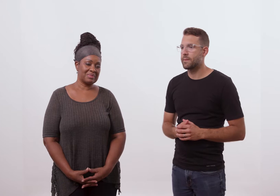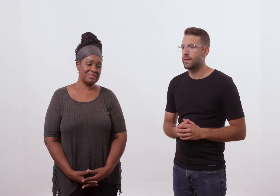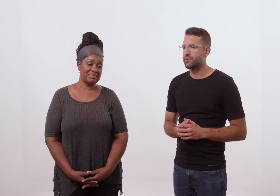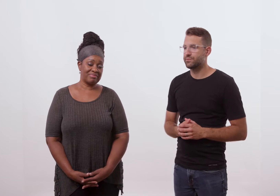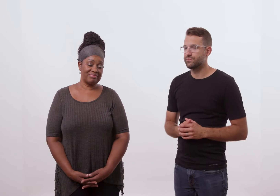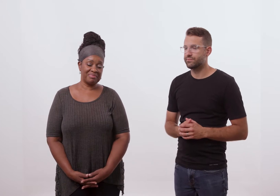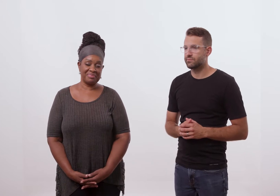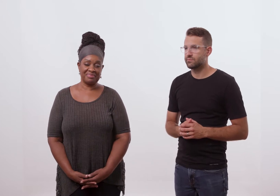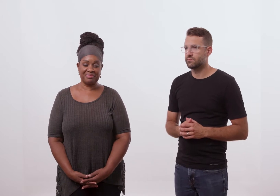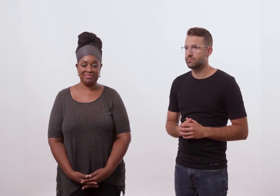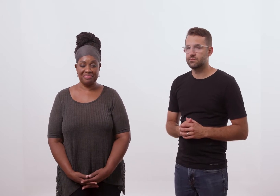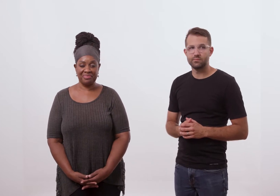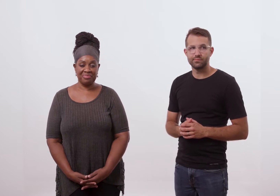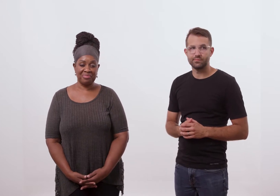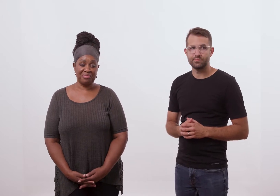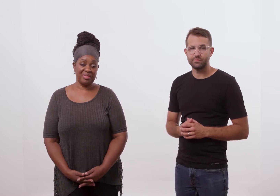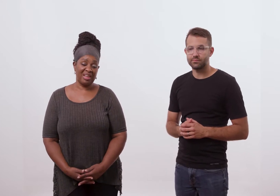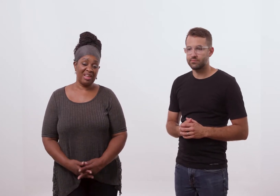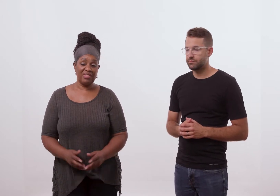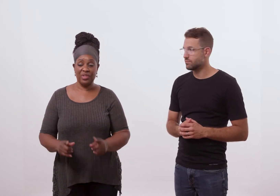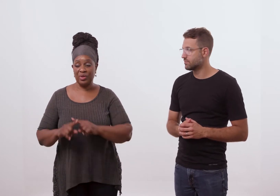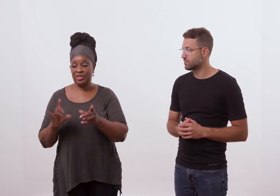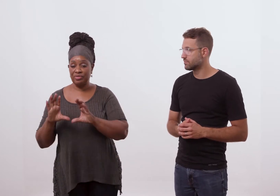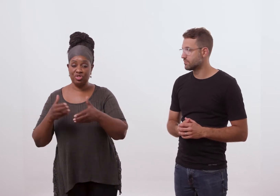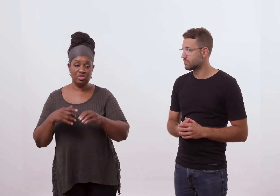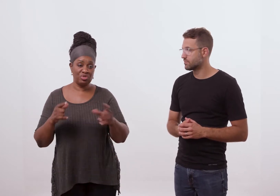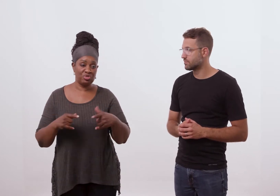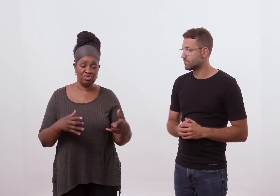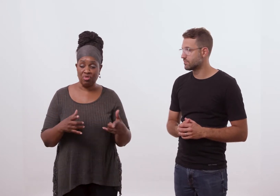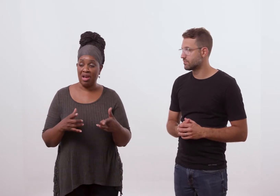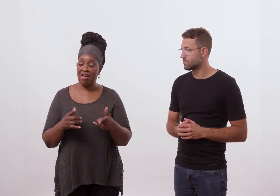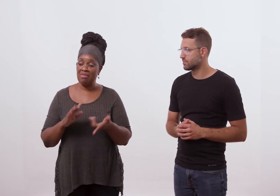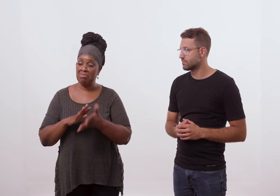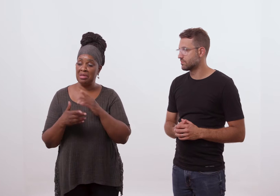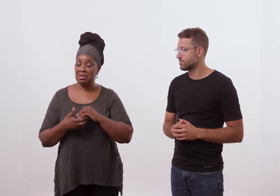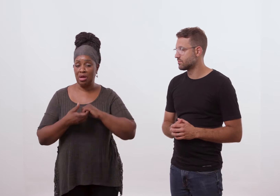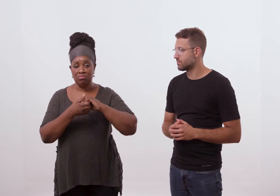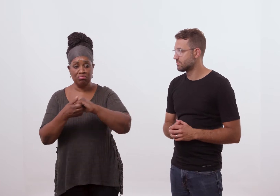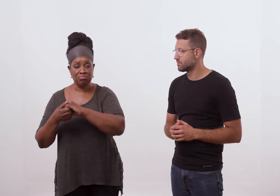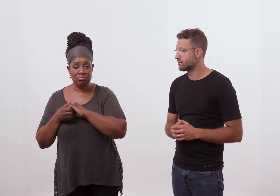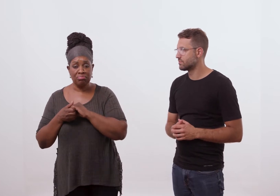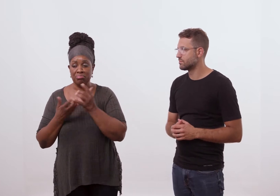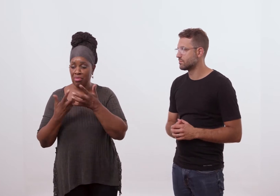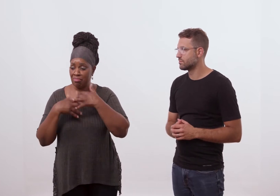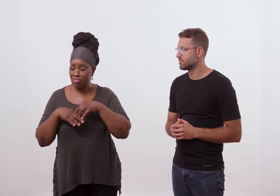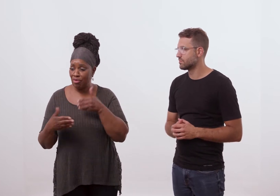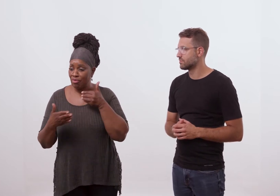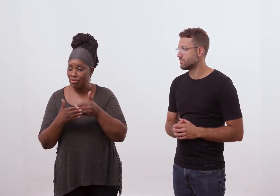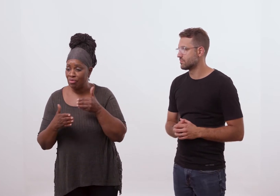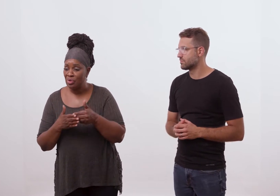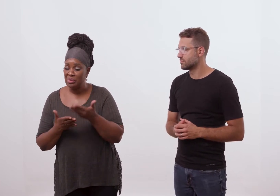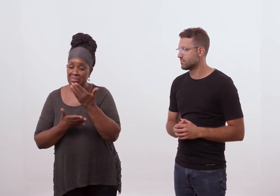Yet, though the two very different tribes grow closer, for some the memories of the Holt are too green to be